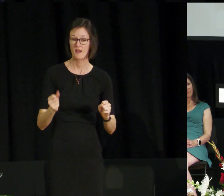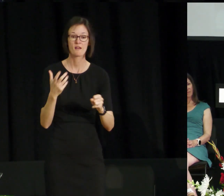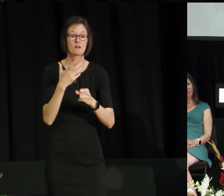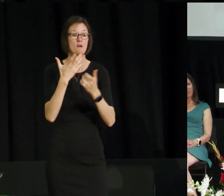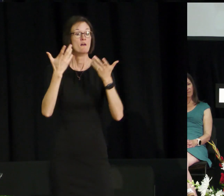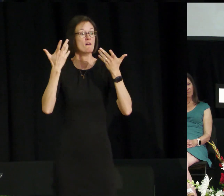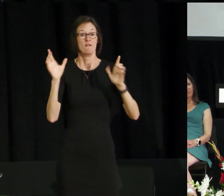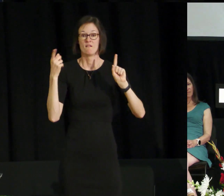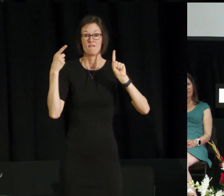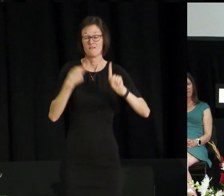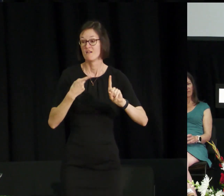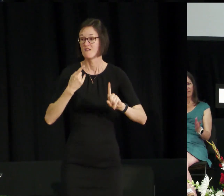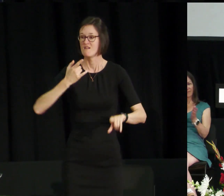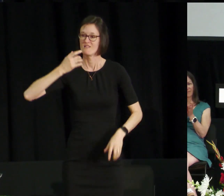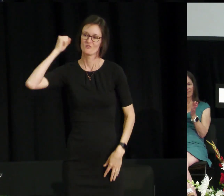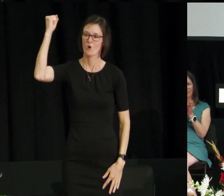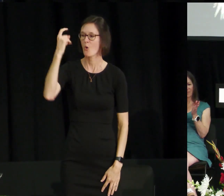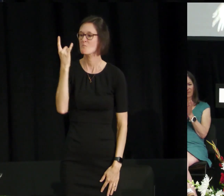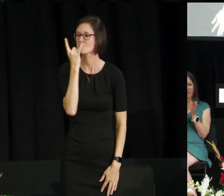Bulldogs